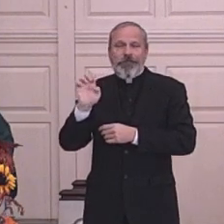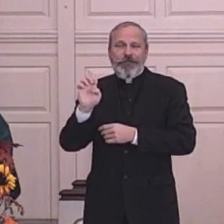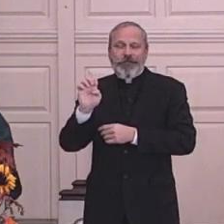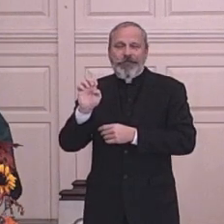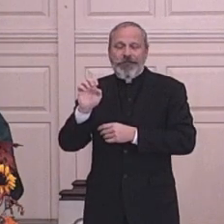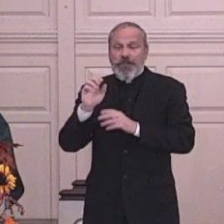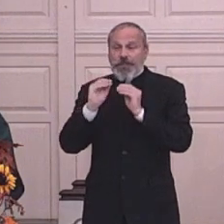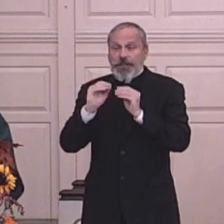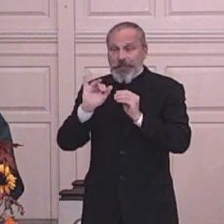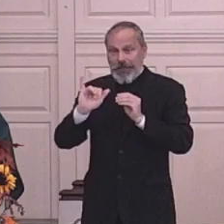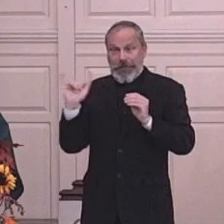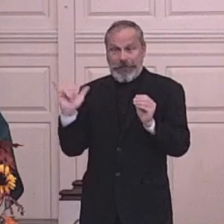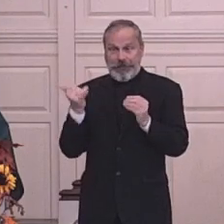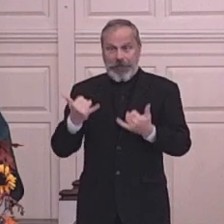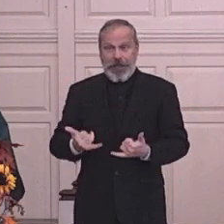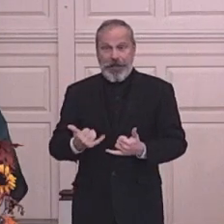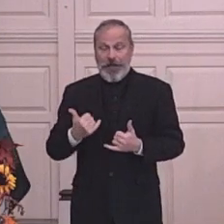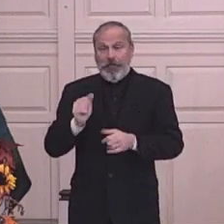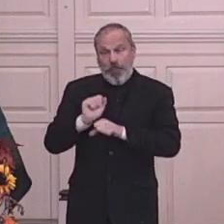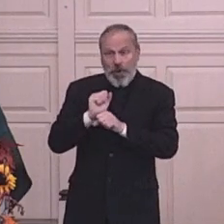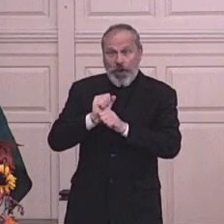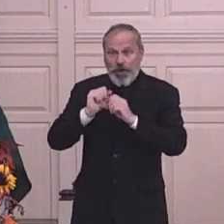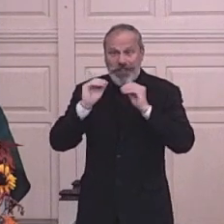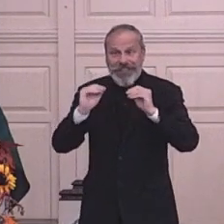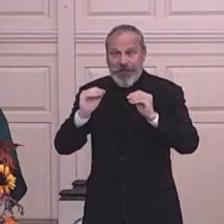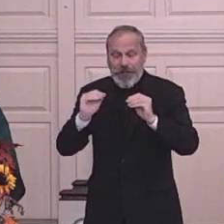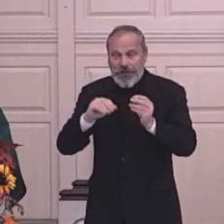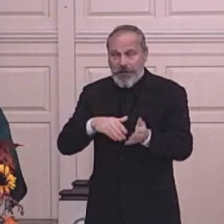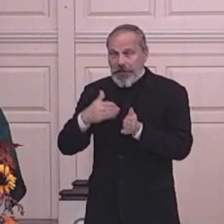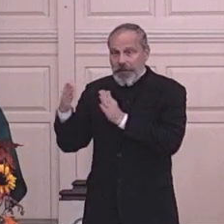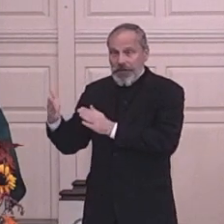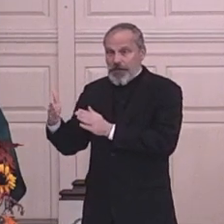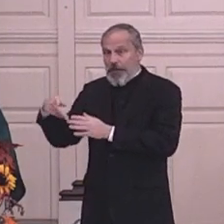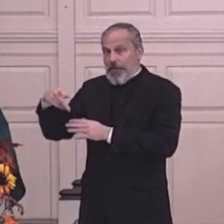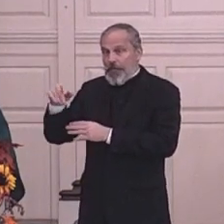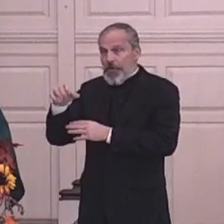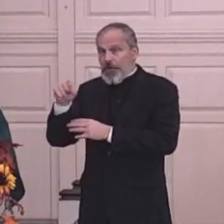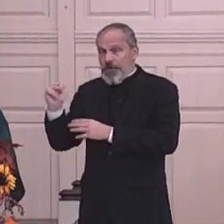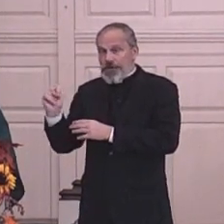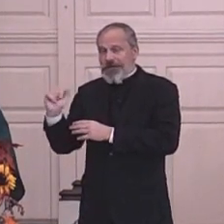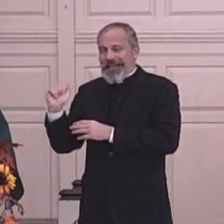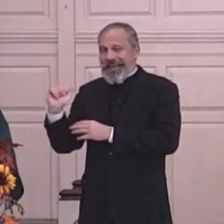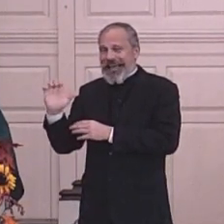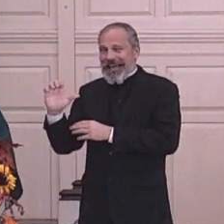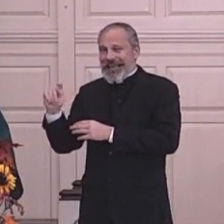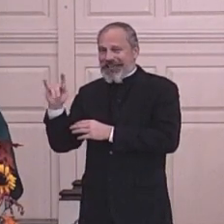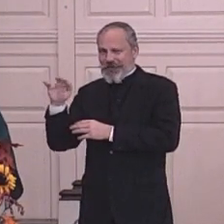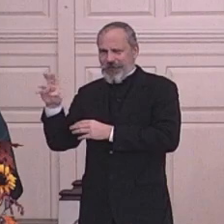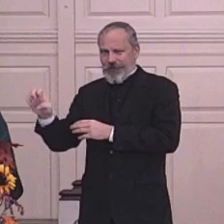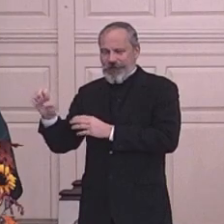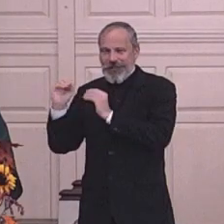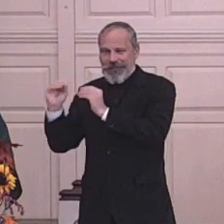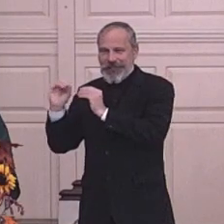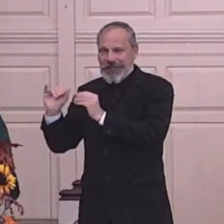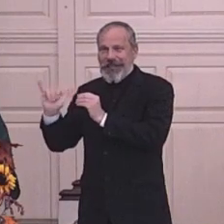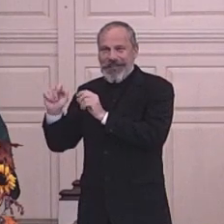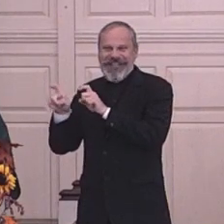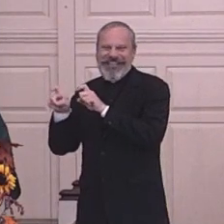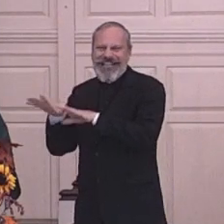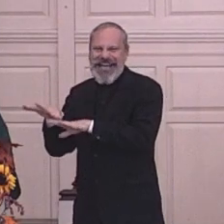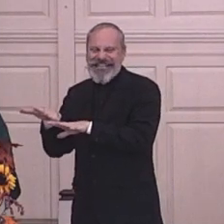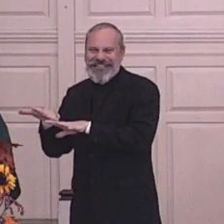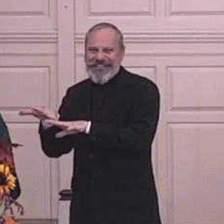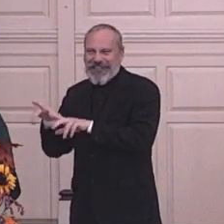the work. Then there is post-active teaching, where the teacher examines the learners on what they have